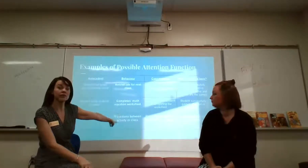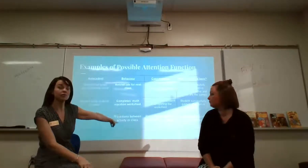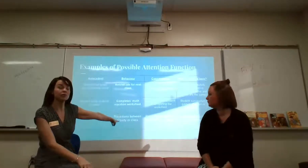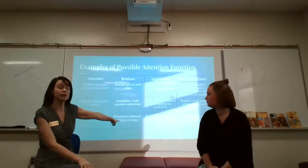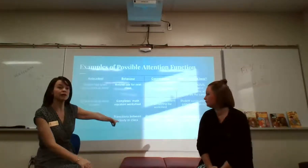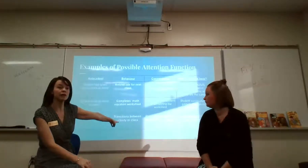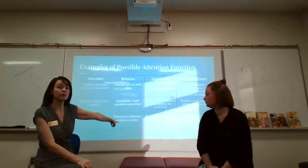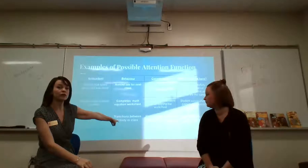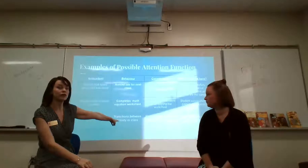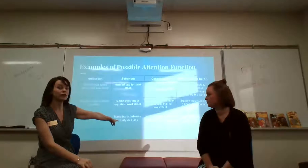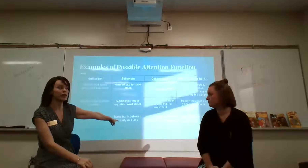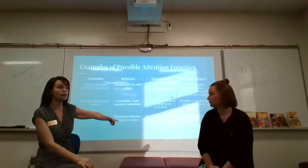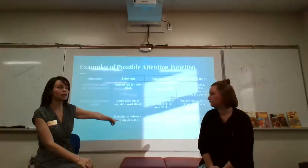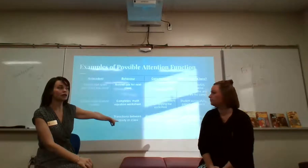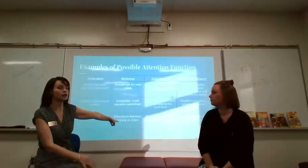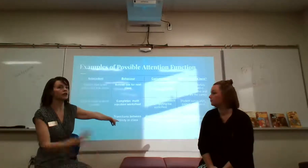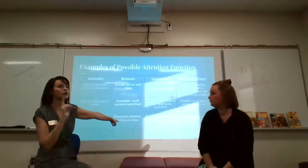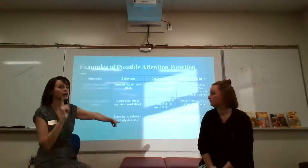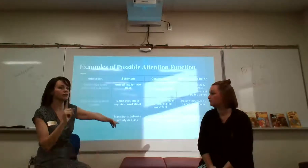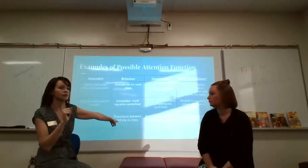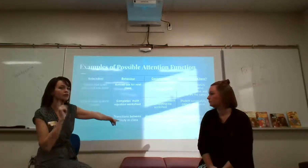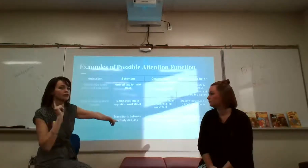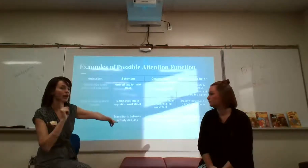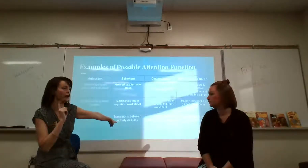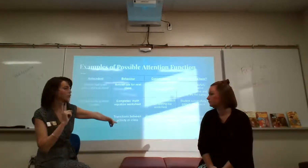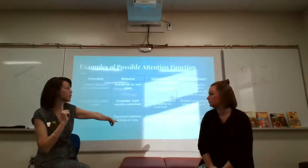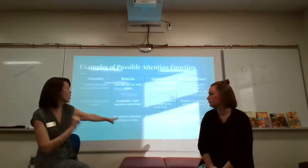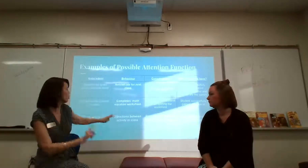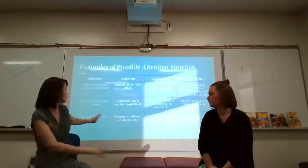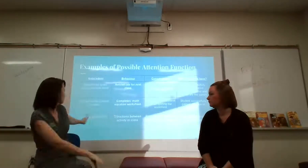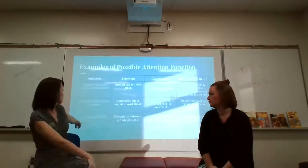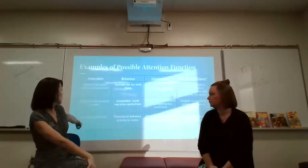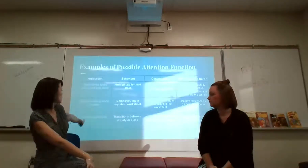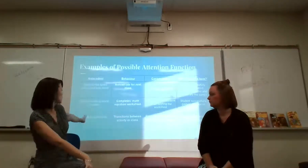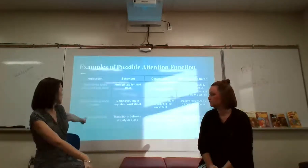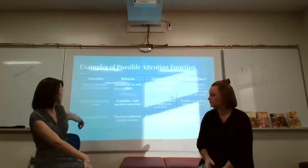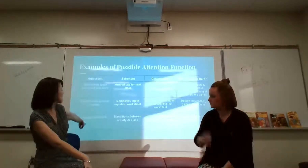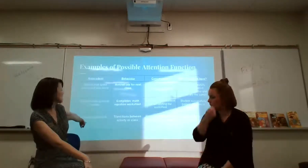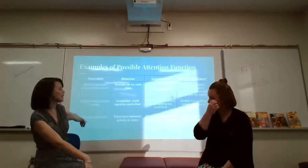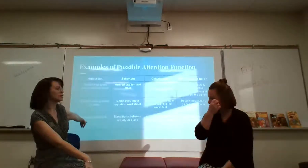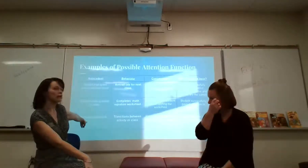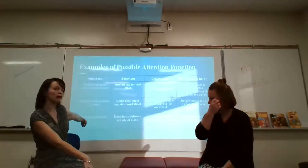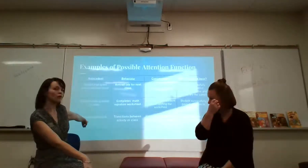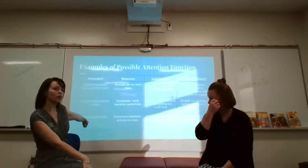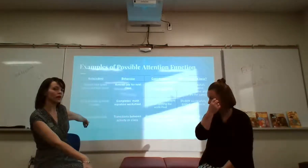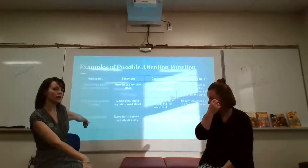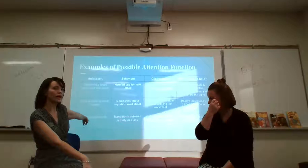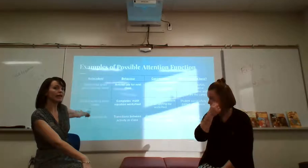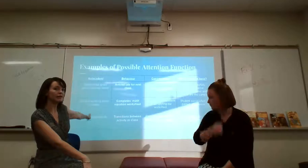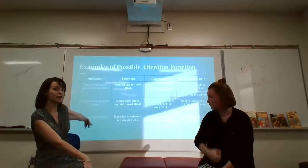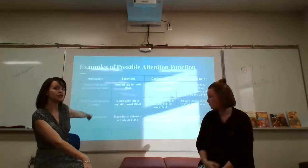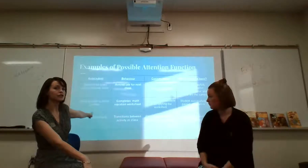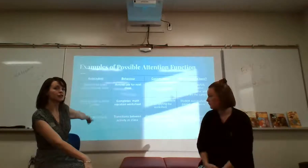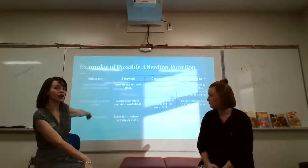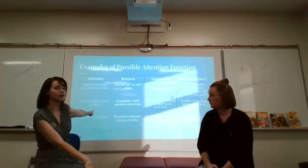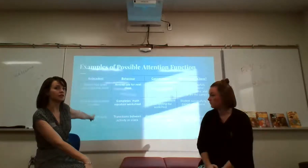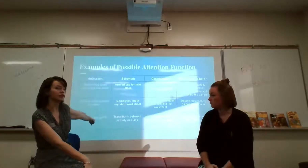same behavior that we saw in the escape condition. It's attention. How do we know? Well, he was in independent work. Again, attention deprived